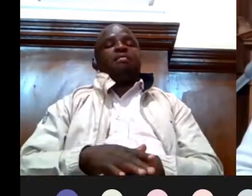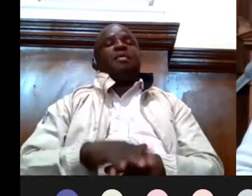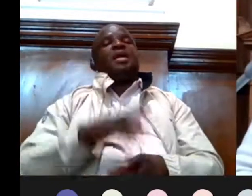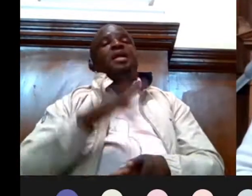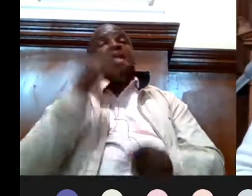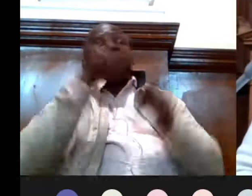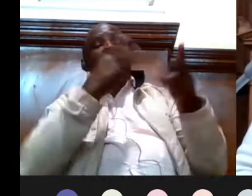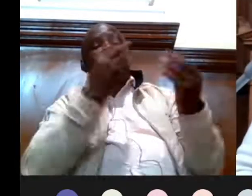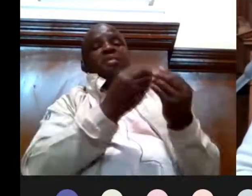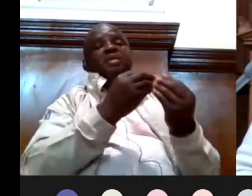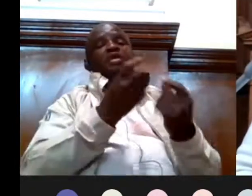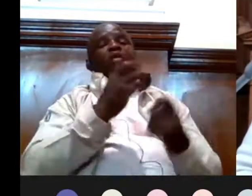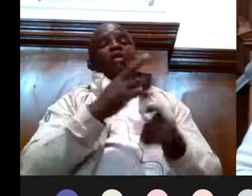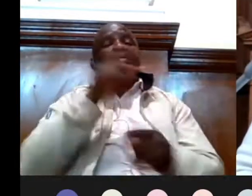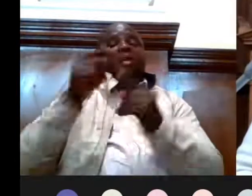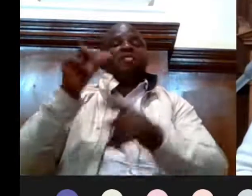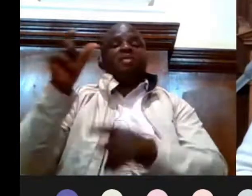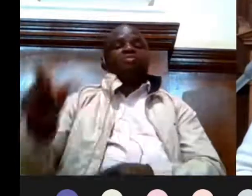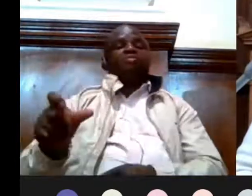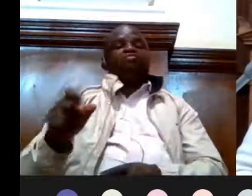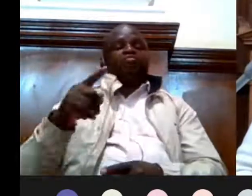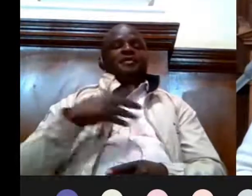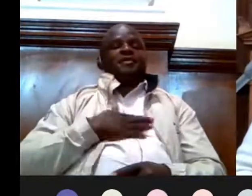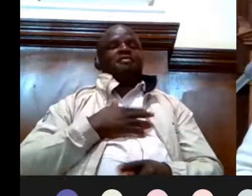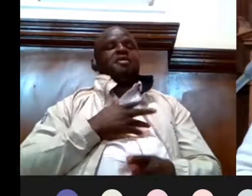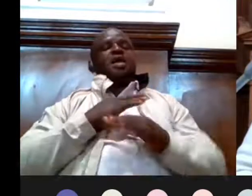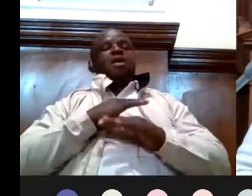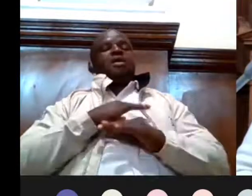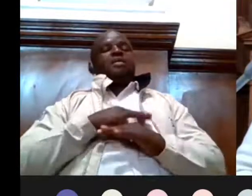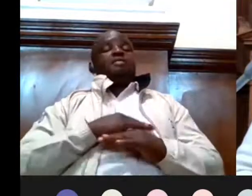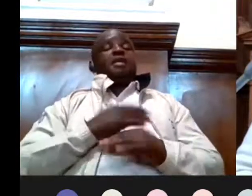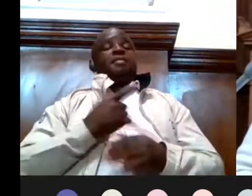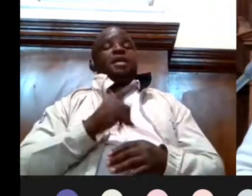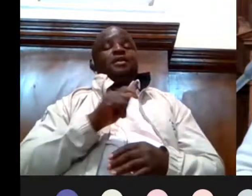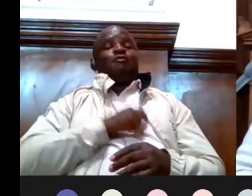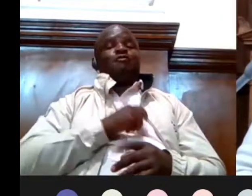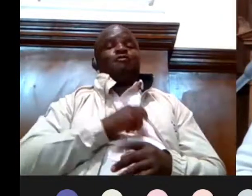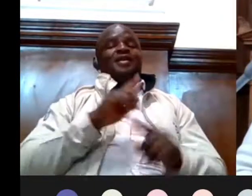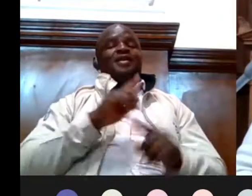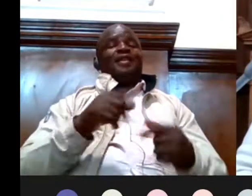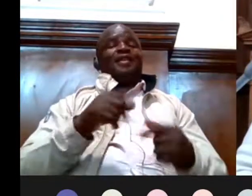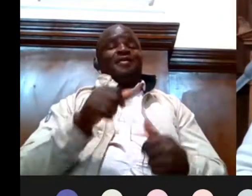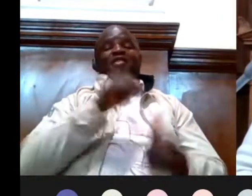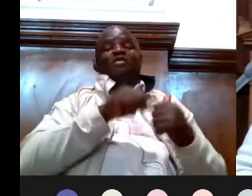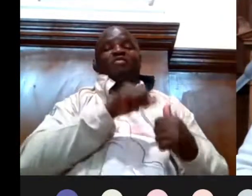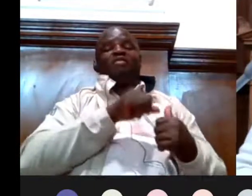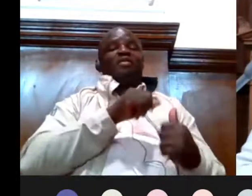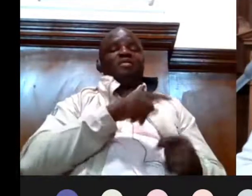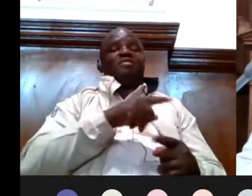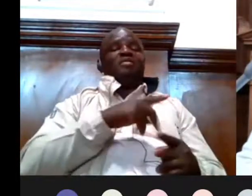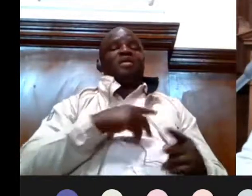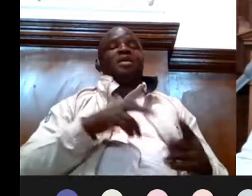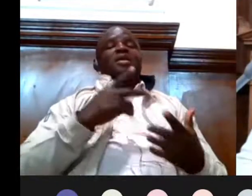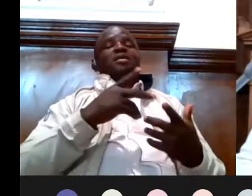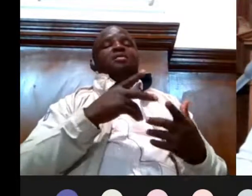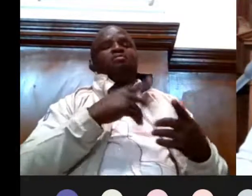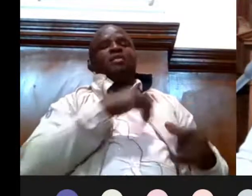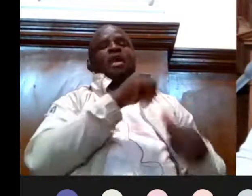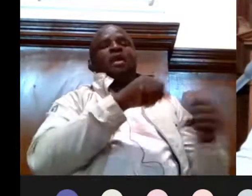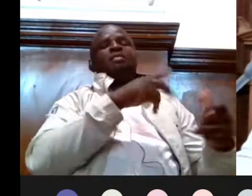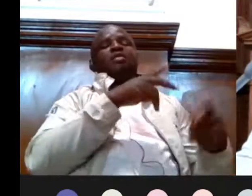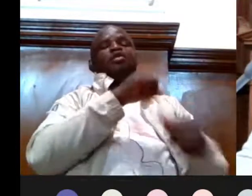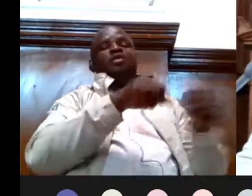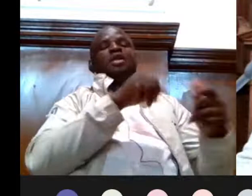blaming something or someone else, we feel better and can go back to shopping or meeting with our friends